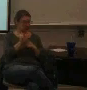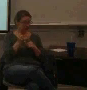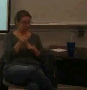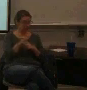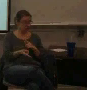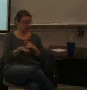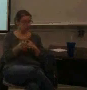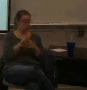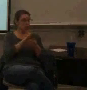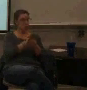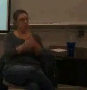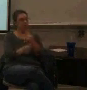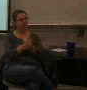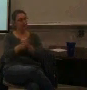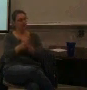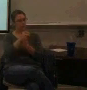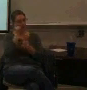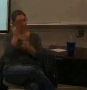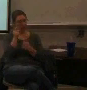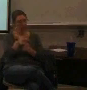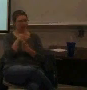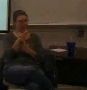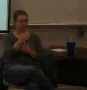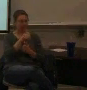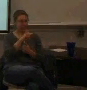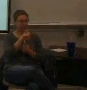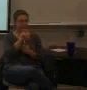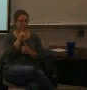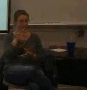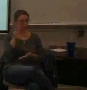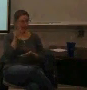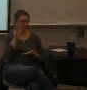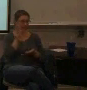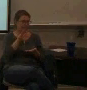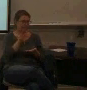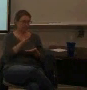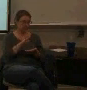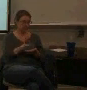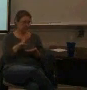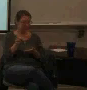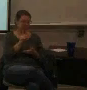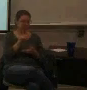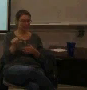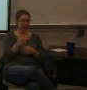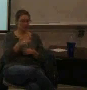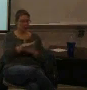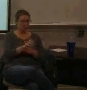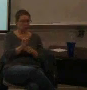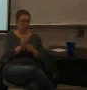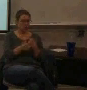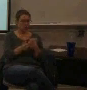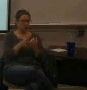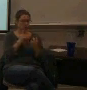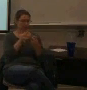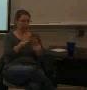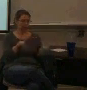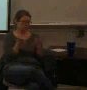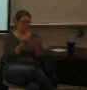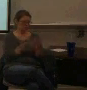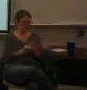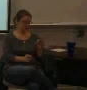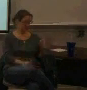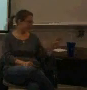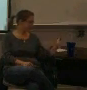become endangered or threatened because of the loss of these habitats. So this is another area where the conservation has